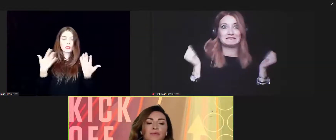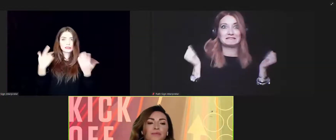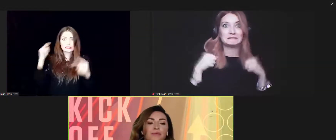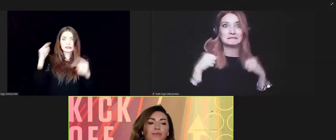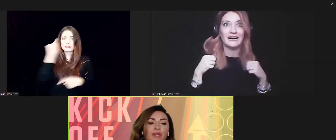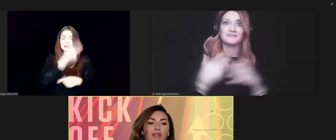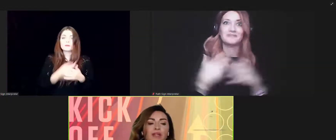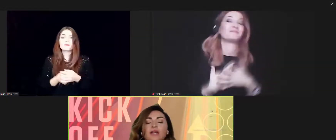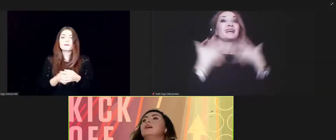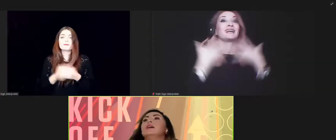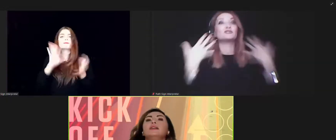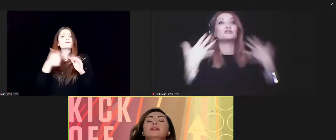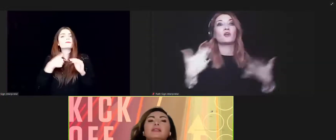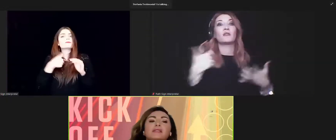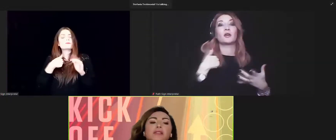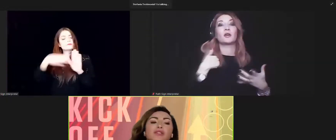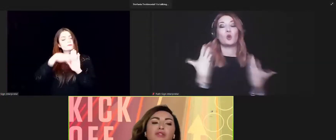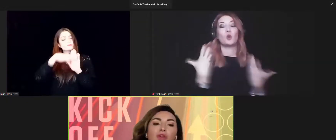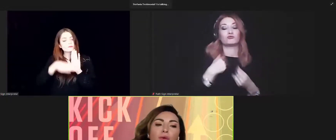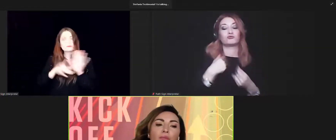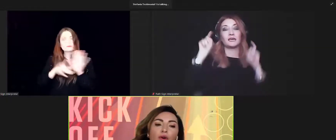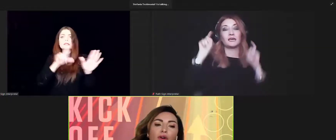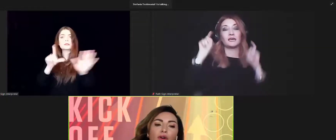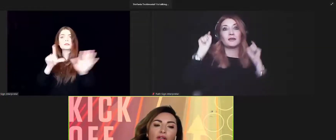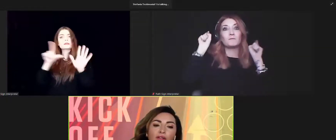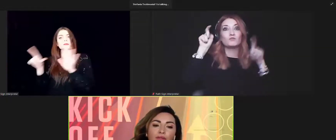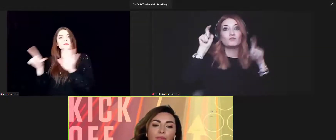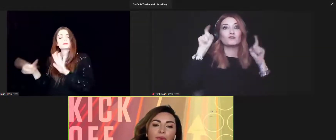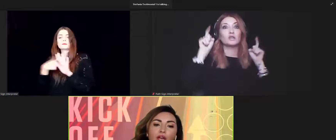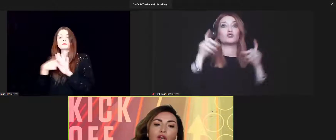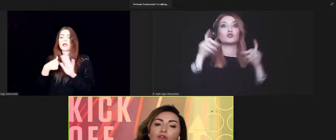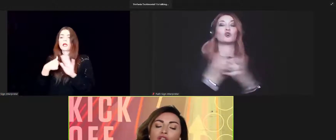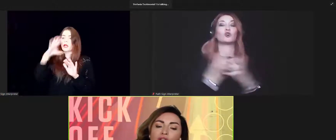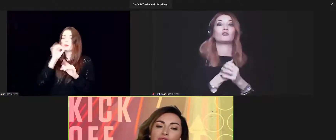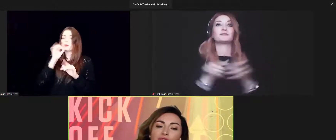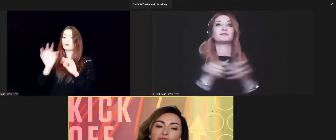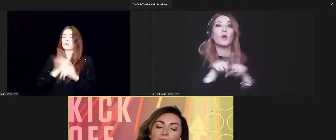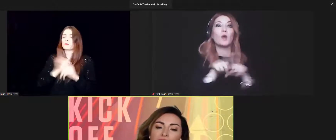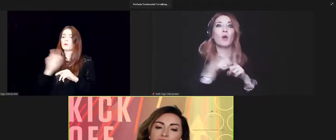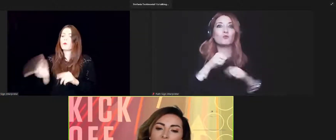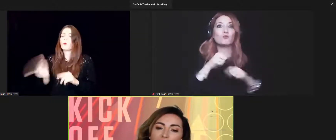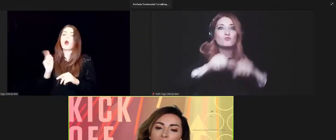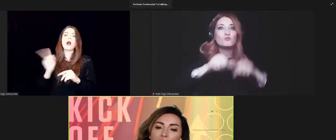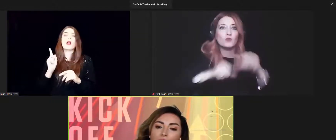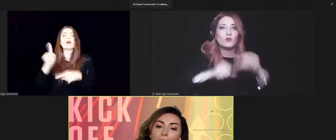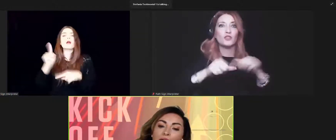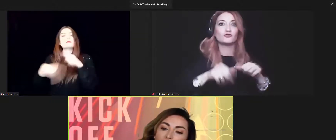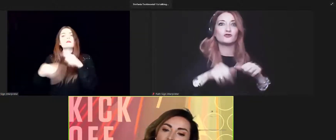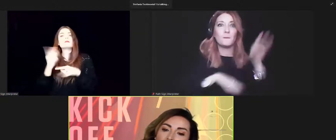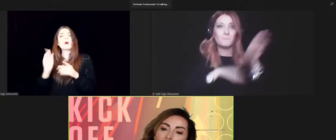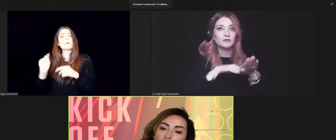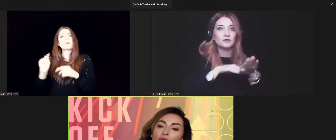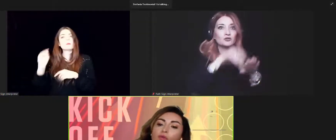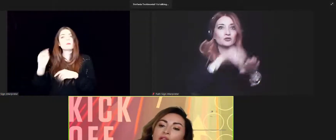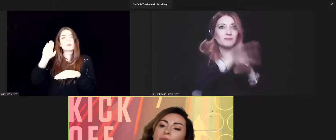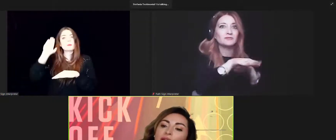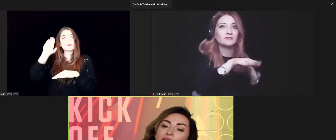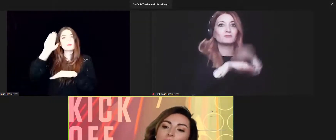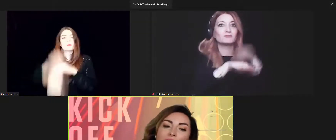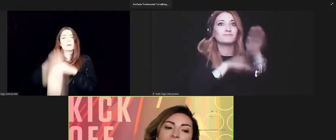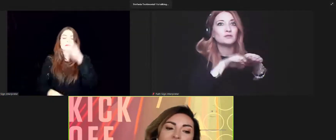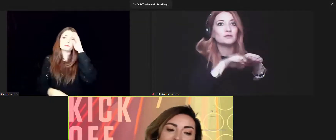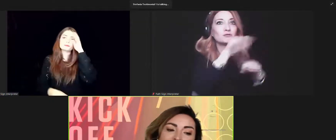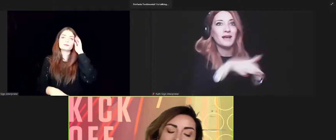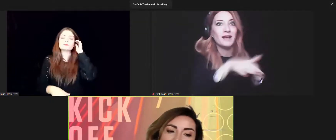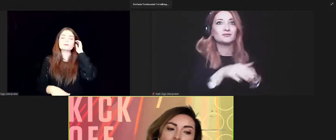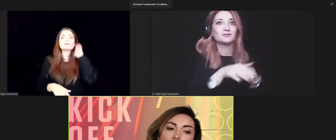this. This is so important, not just for myself, but also to lead my team